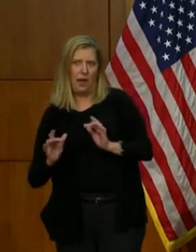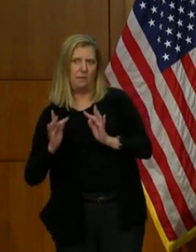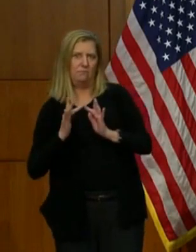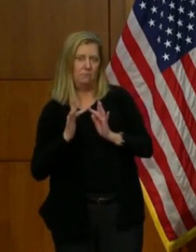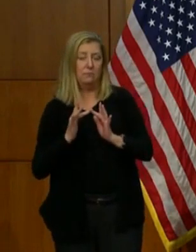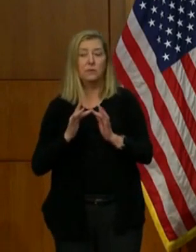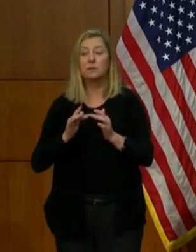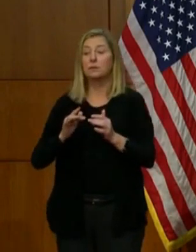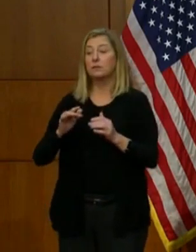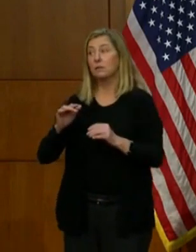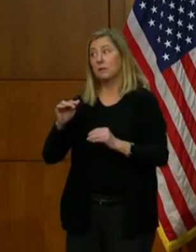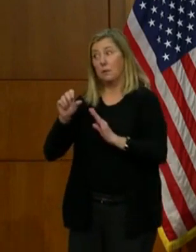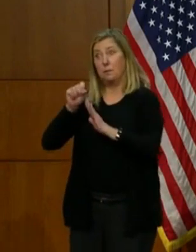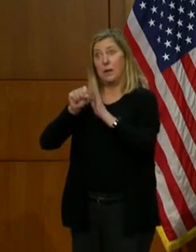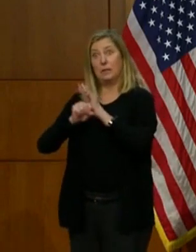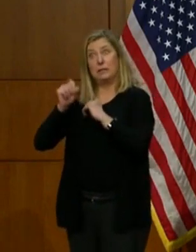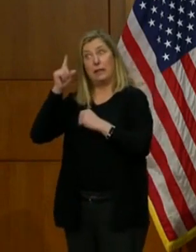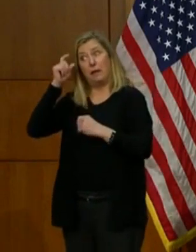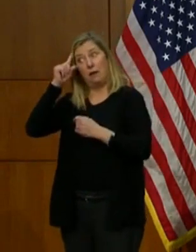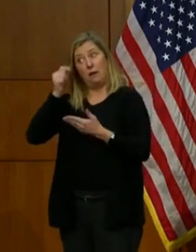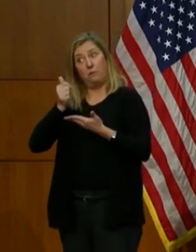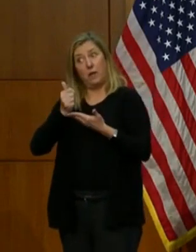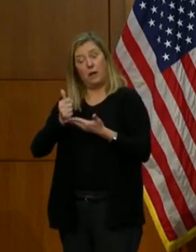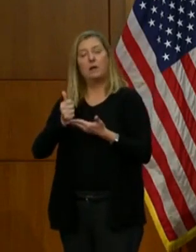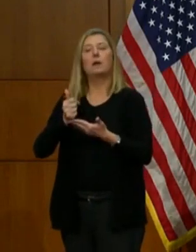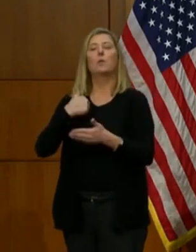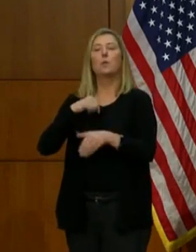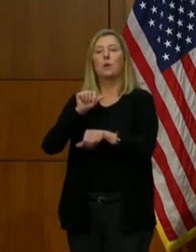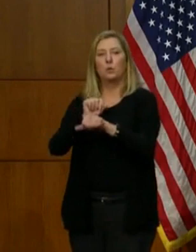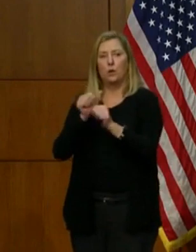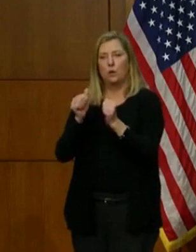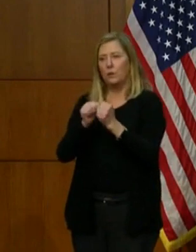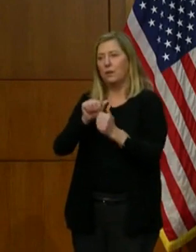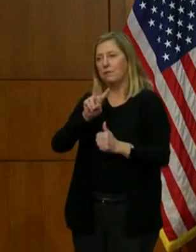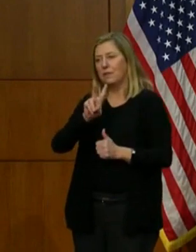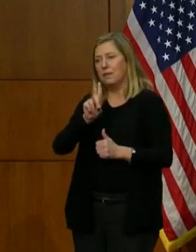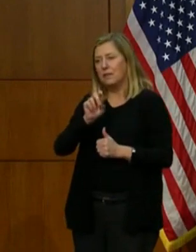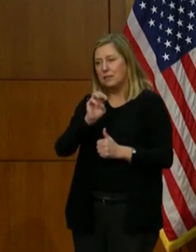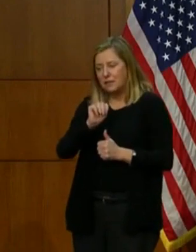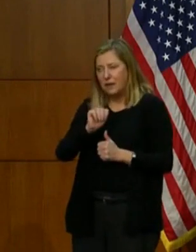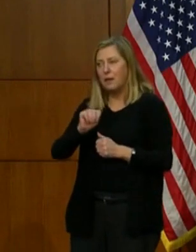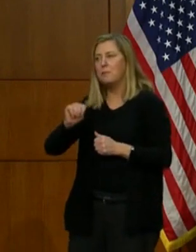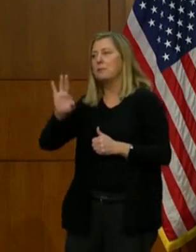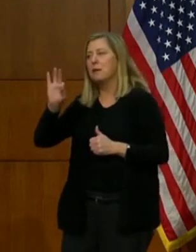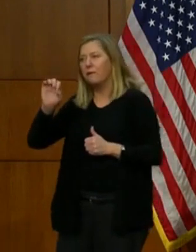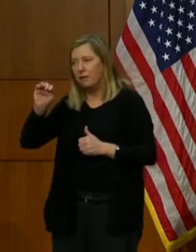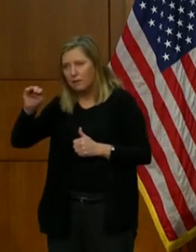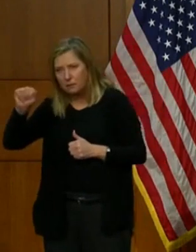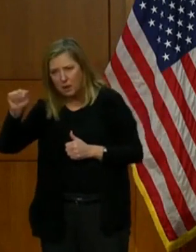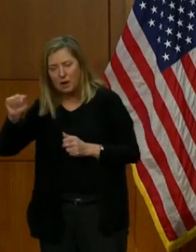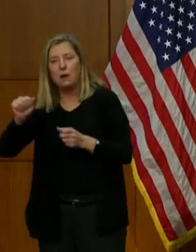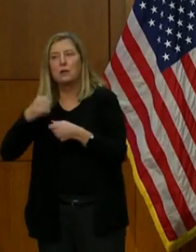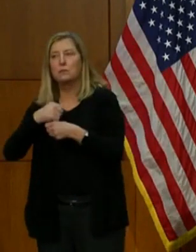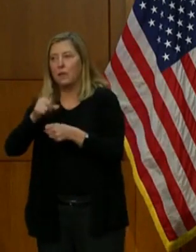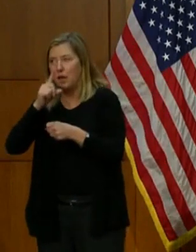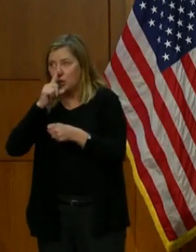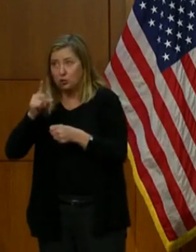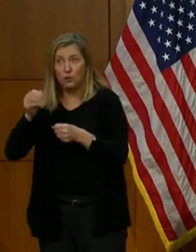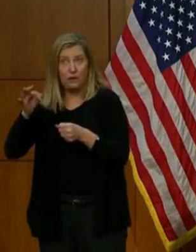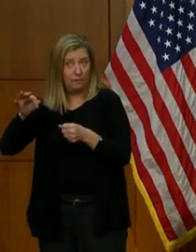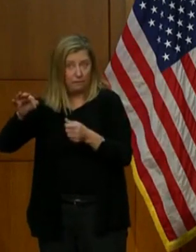to the state, we are working through VDEM with FEMA to make sure that, we're made whole for the